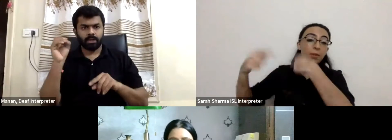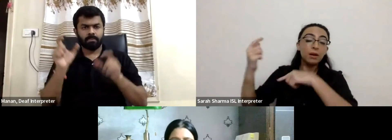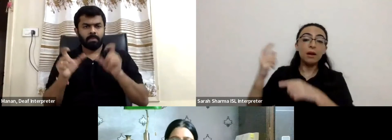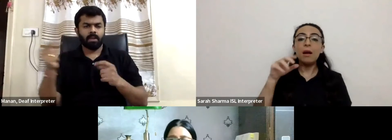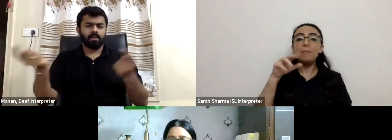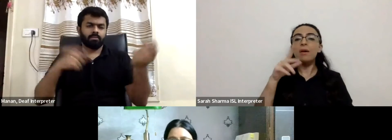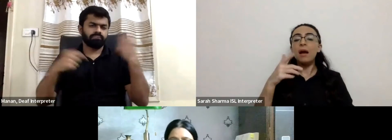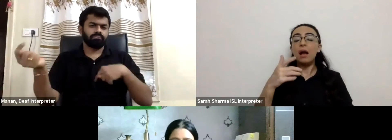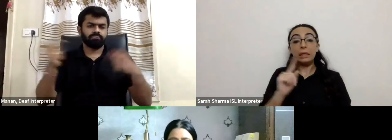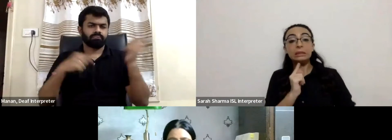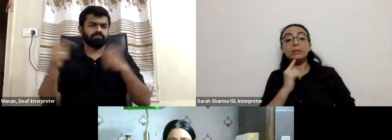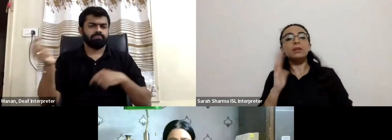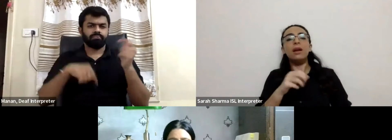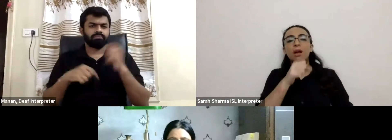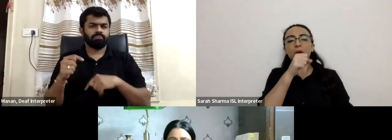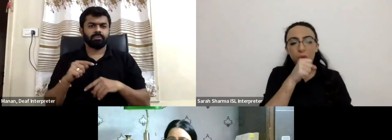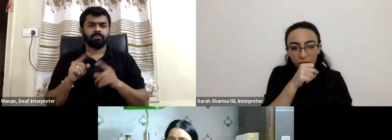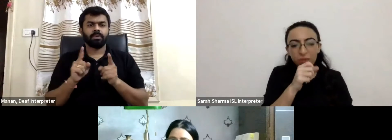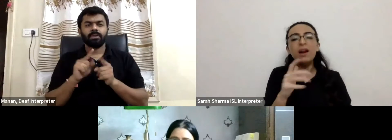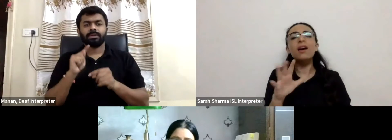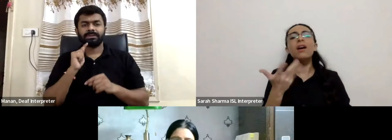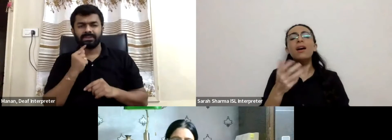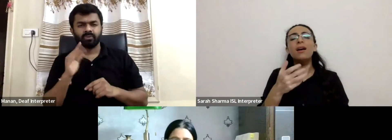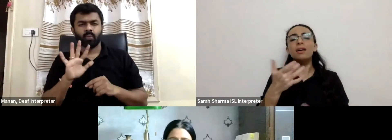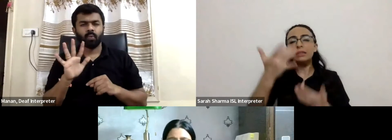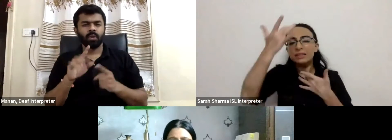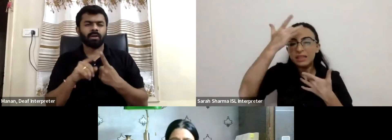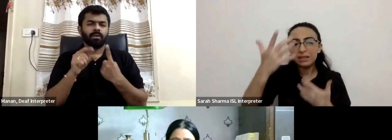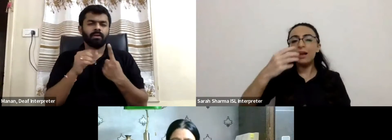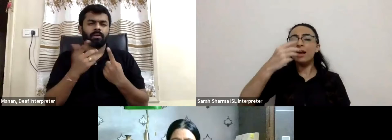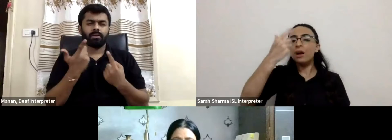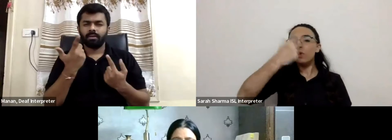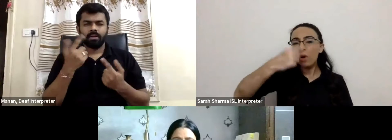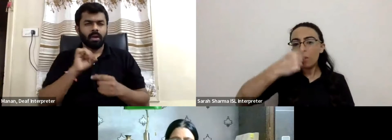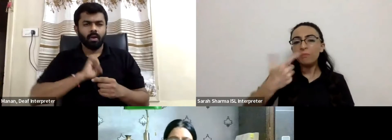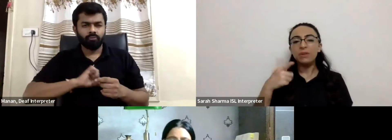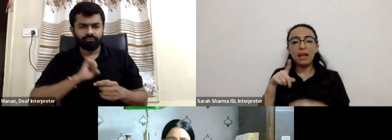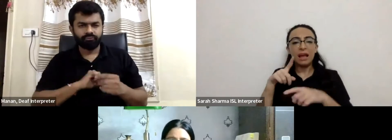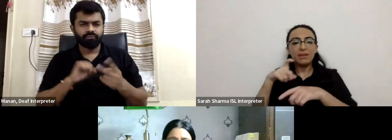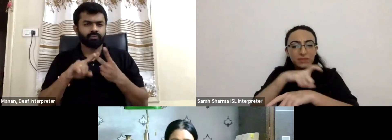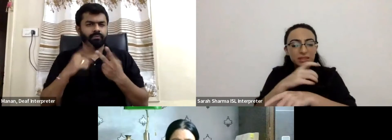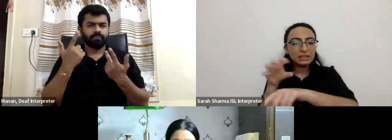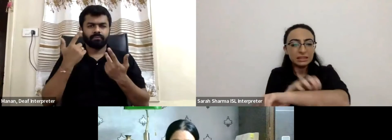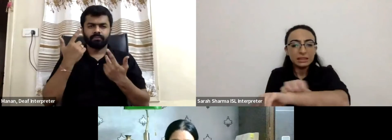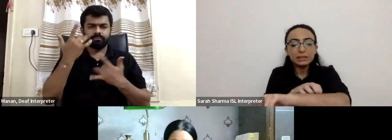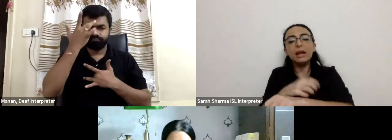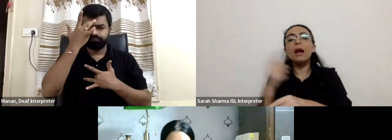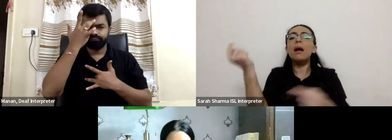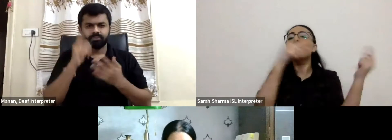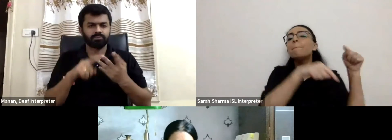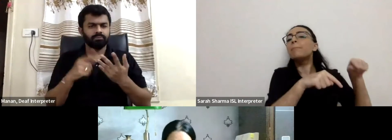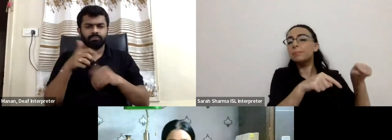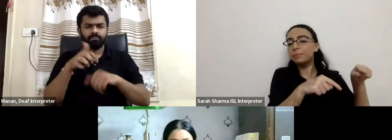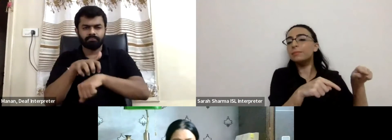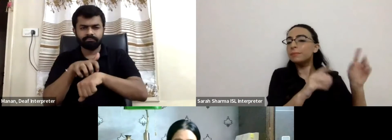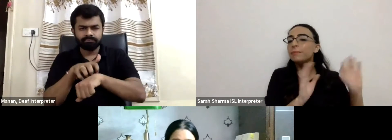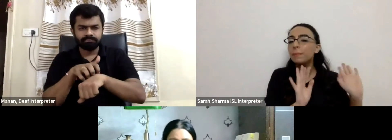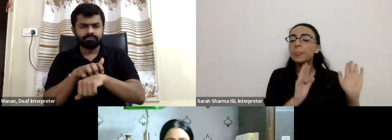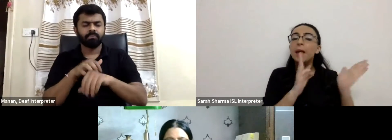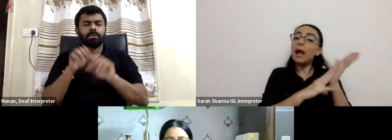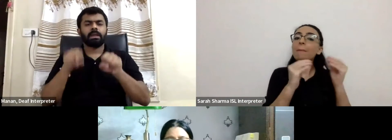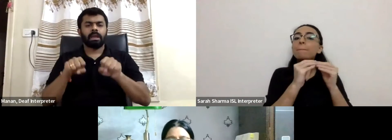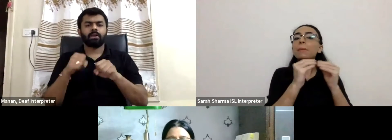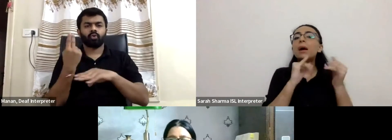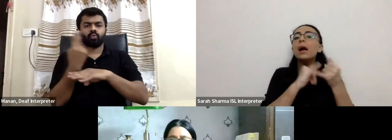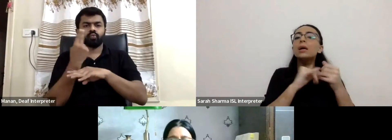cold, allergy, worm infestation, all kinds of minor things for which an MBBS doctor is enough. Other